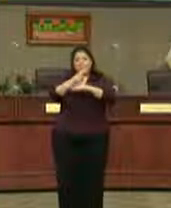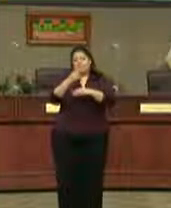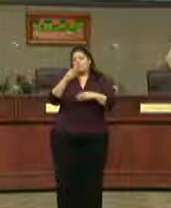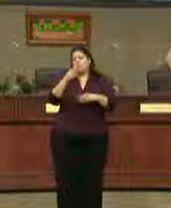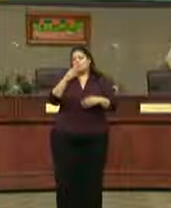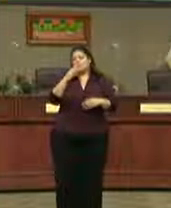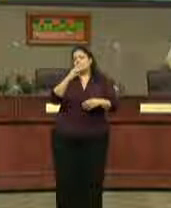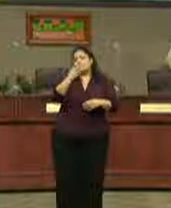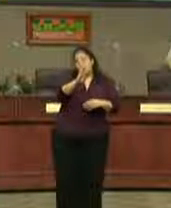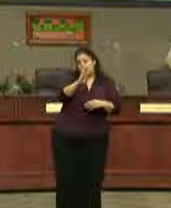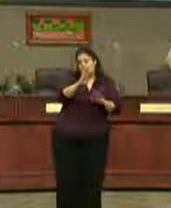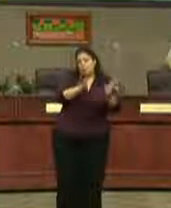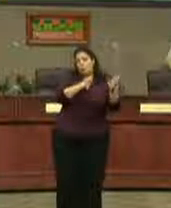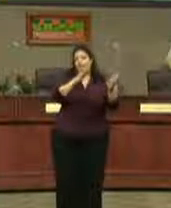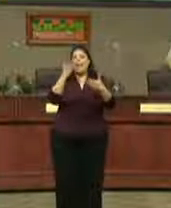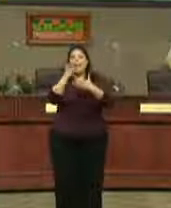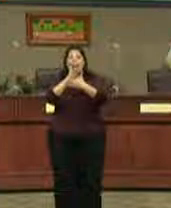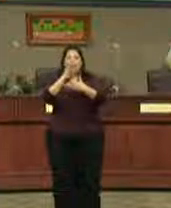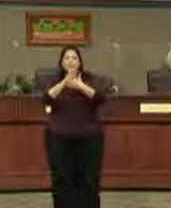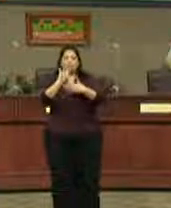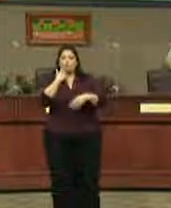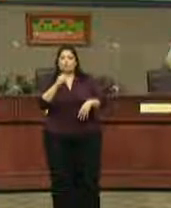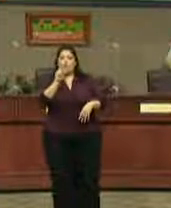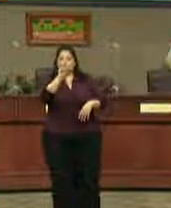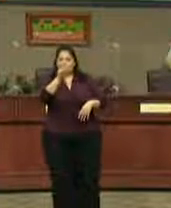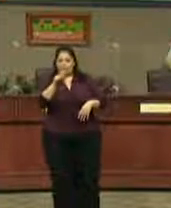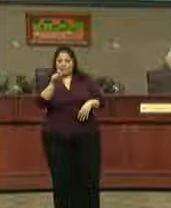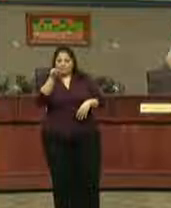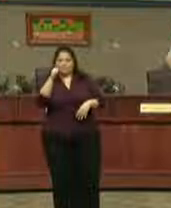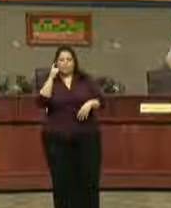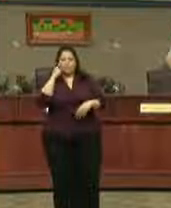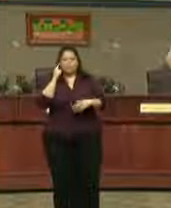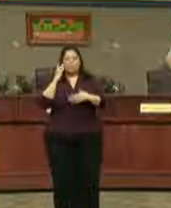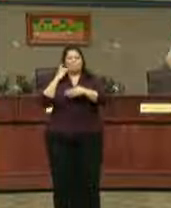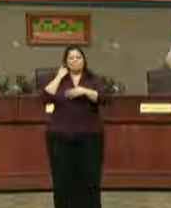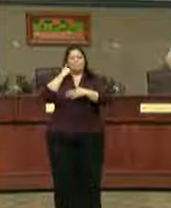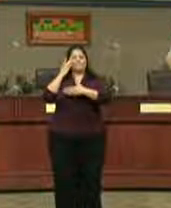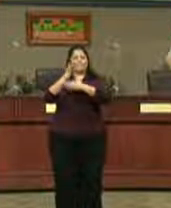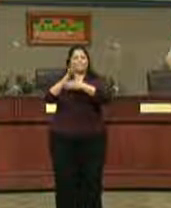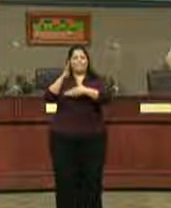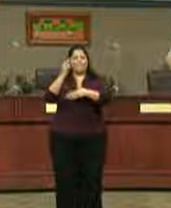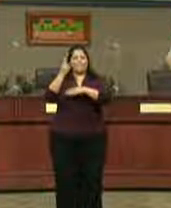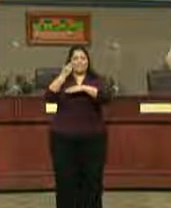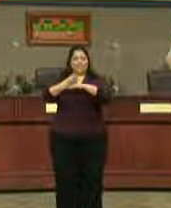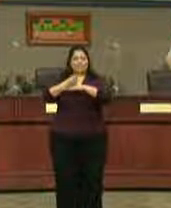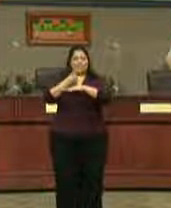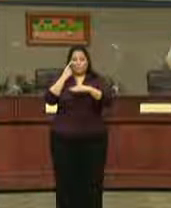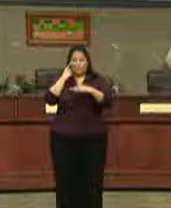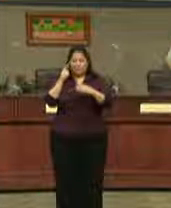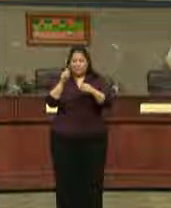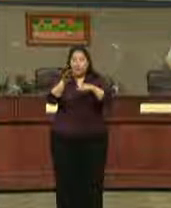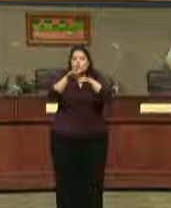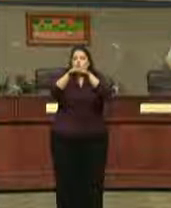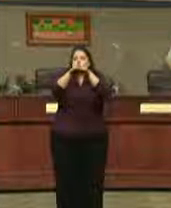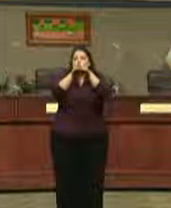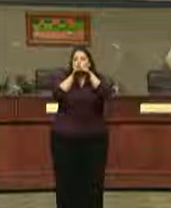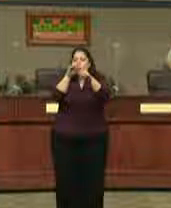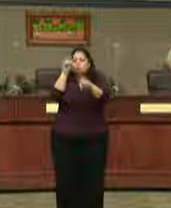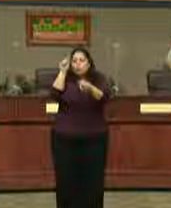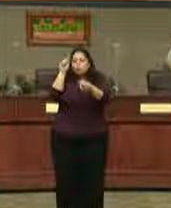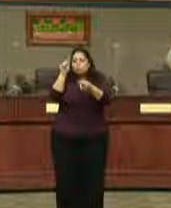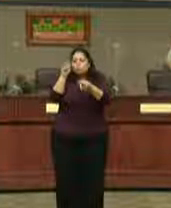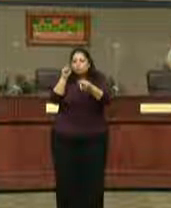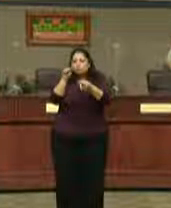have the average positivity rate for the last 14 days. And you can see a slow decline, but constant